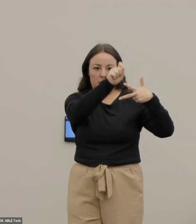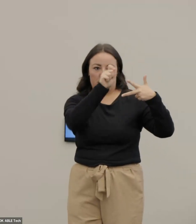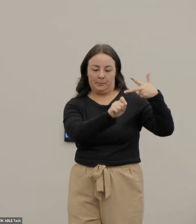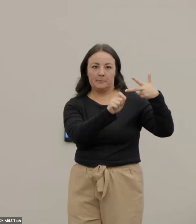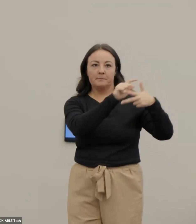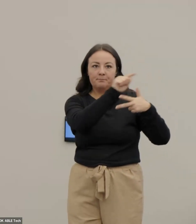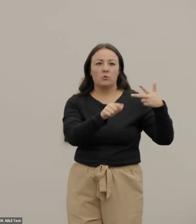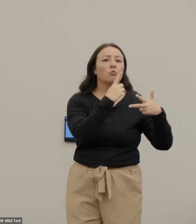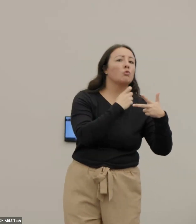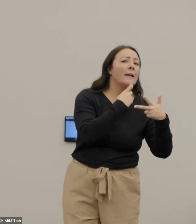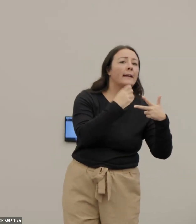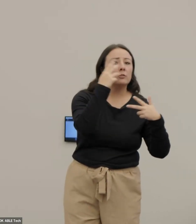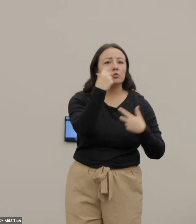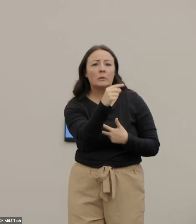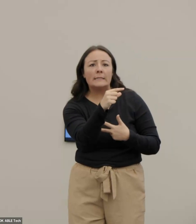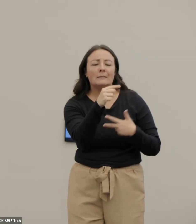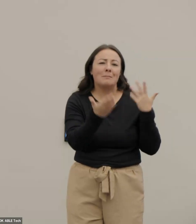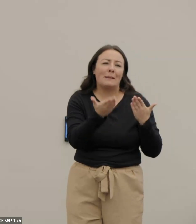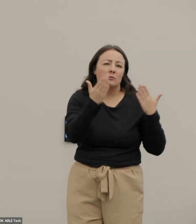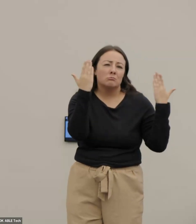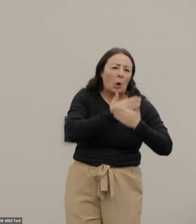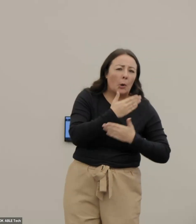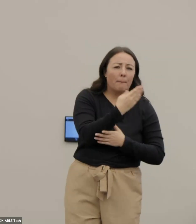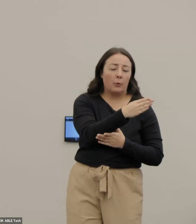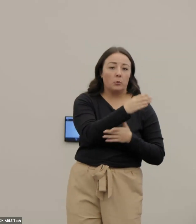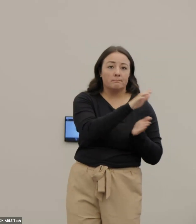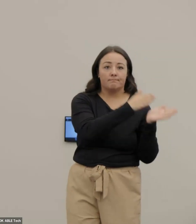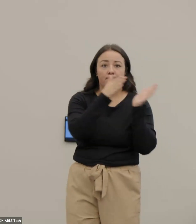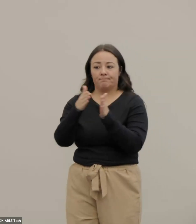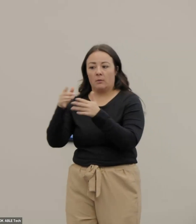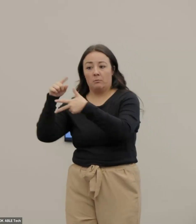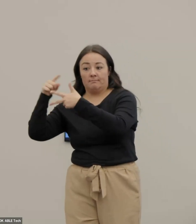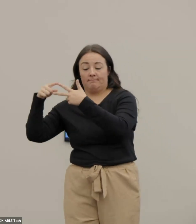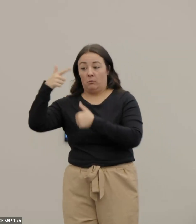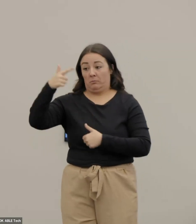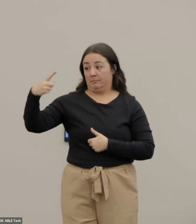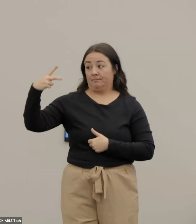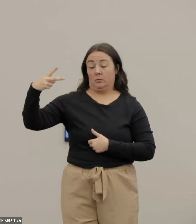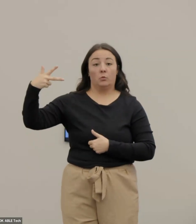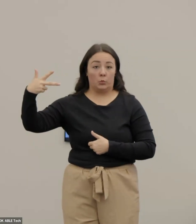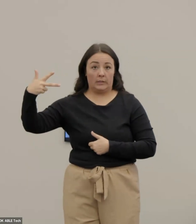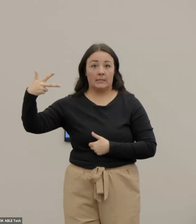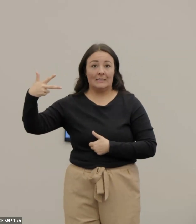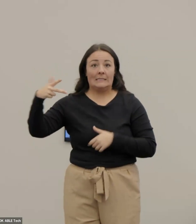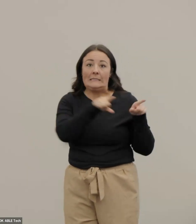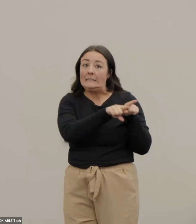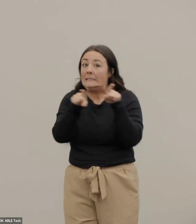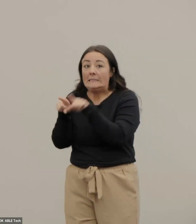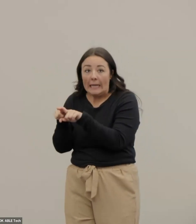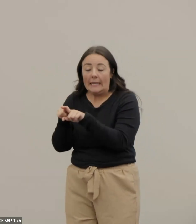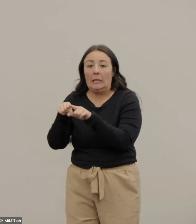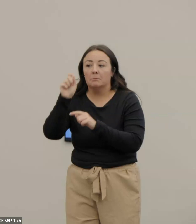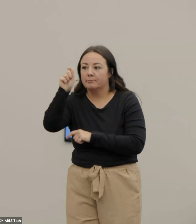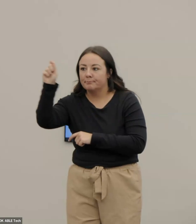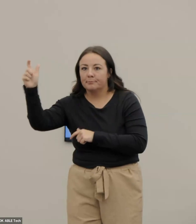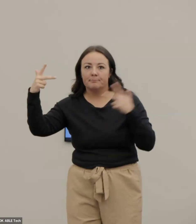and I guess like a dark blue. And then on the right, I'm showing those same 3 dots as observed by somebody who